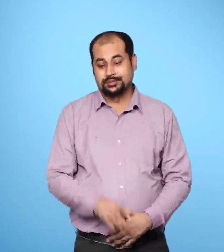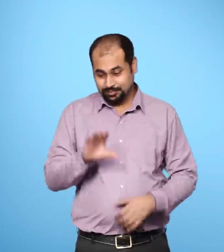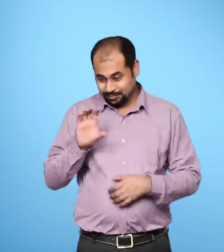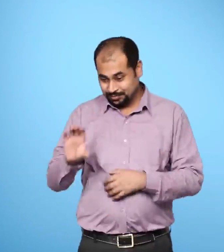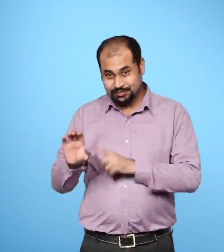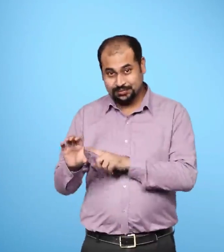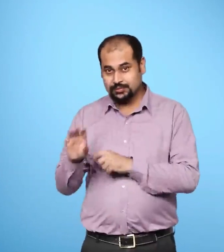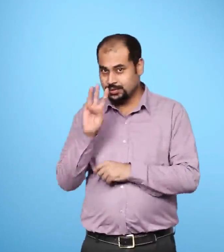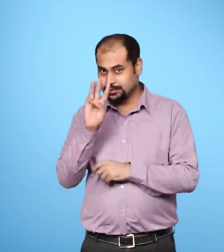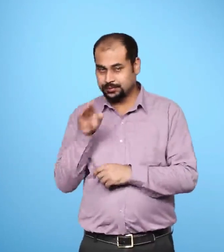Part 3.